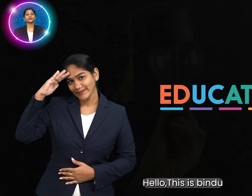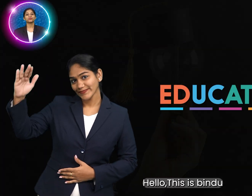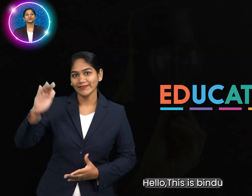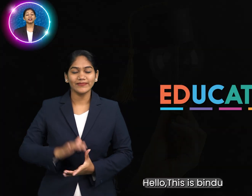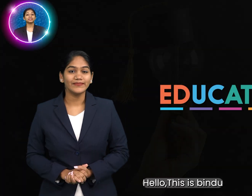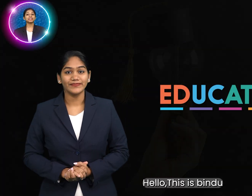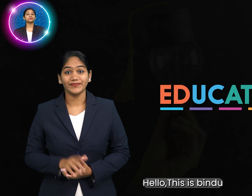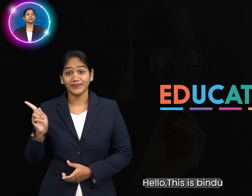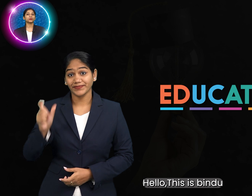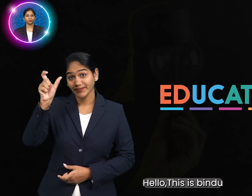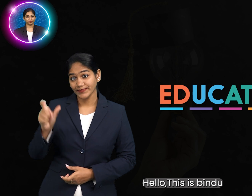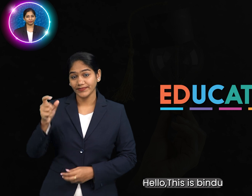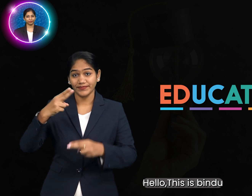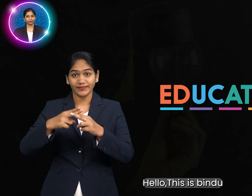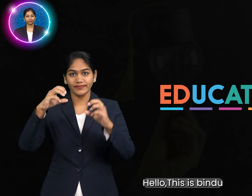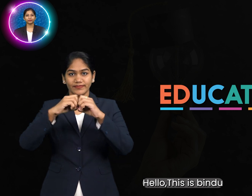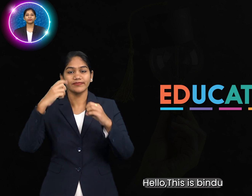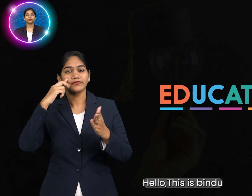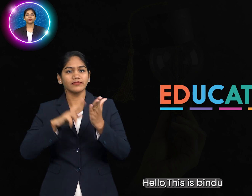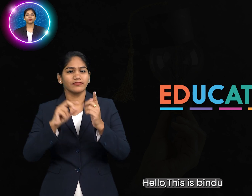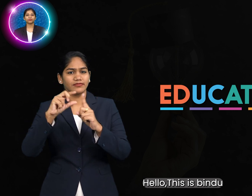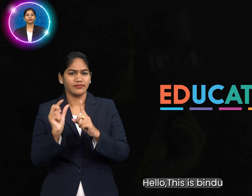Hello, this is Bindu.